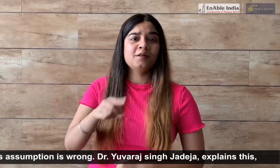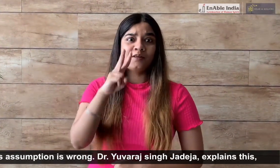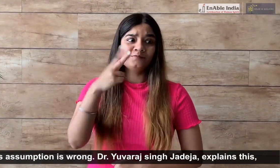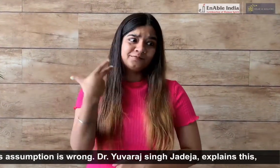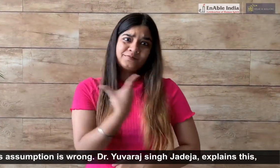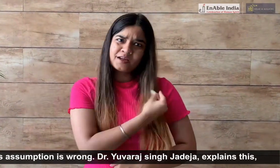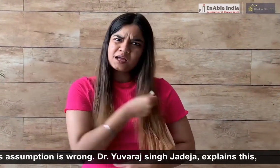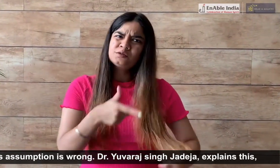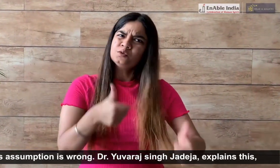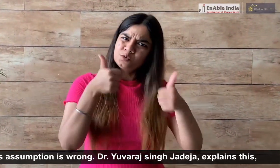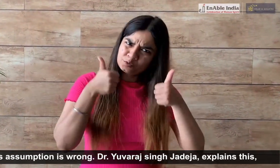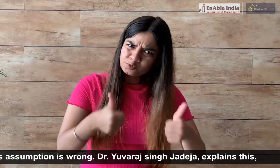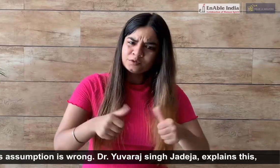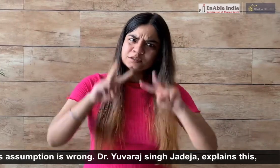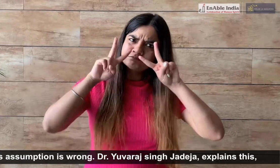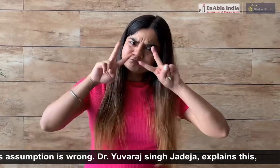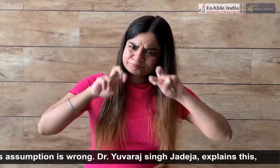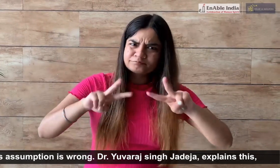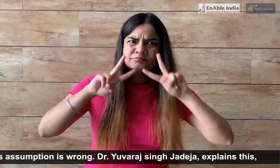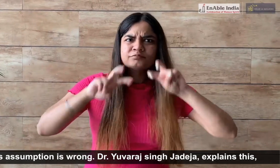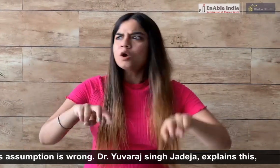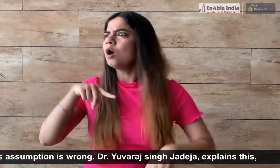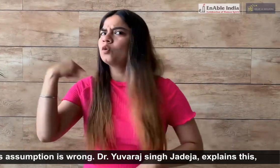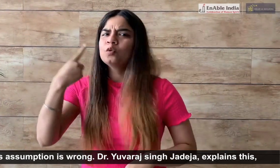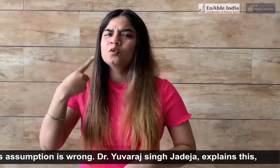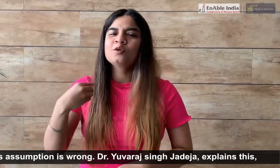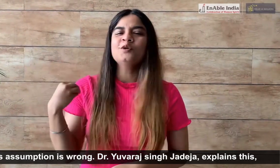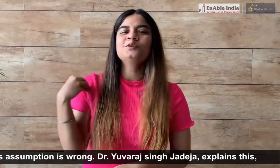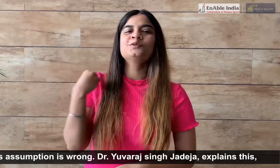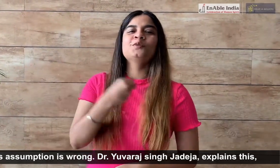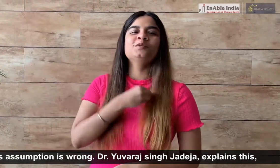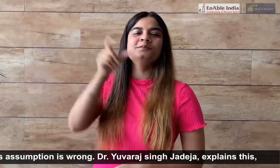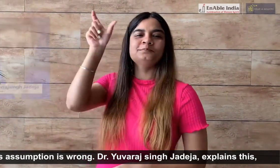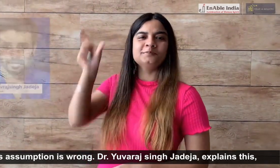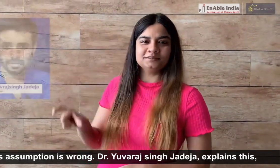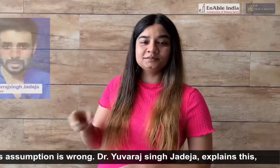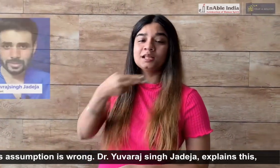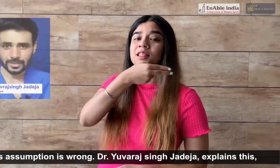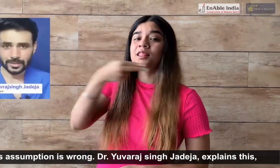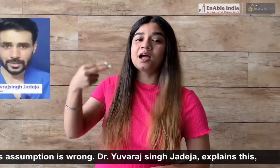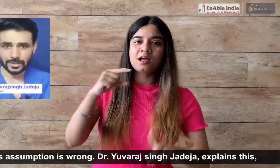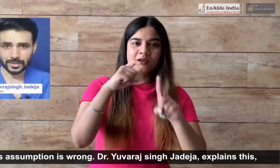assumption is wrong. Dr. Yuvrajsingh Jadeja explains this.